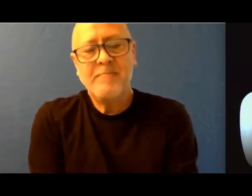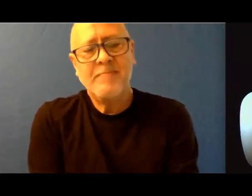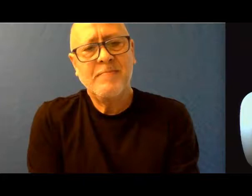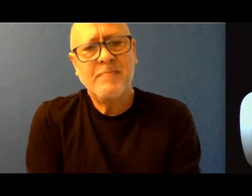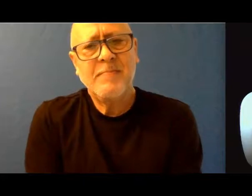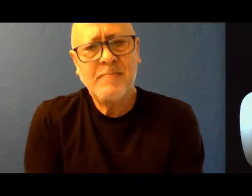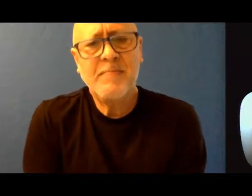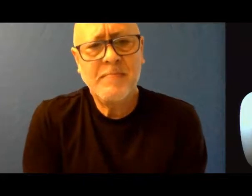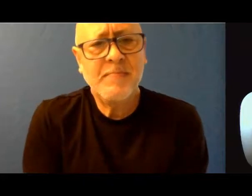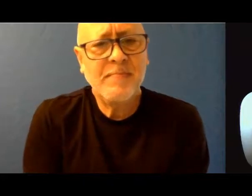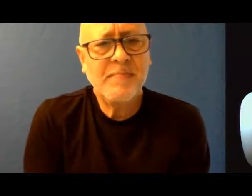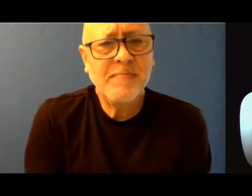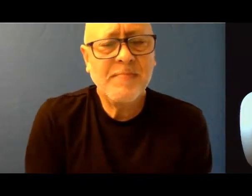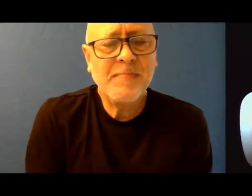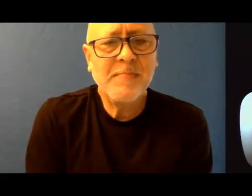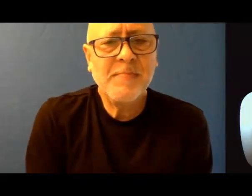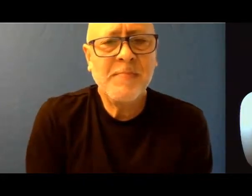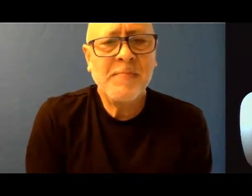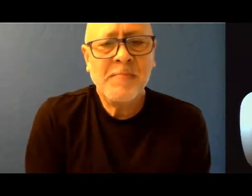or variable